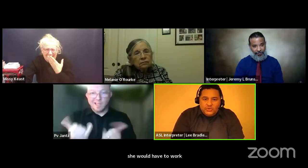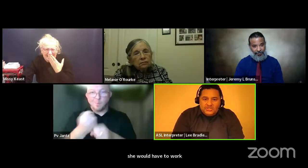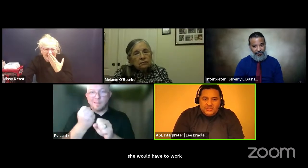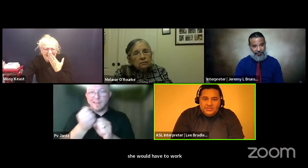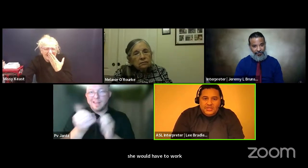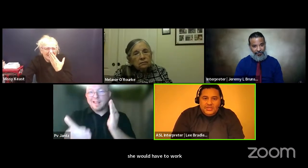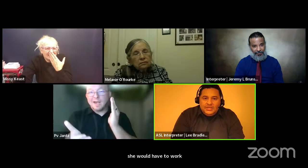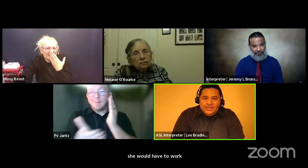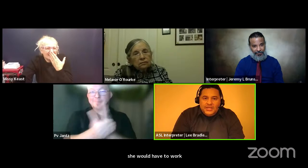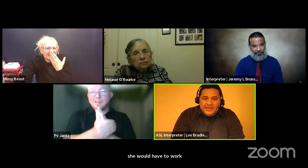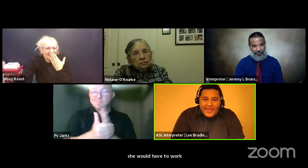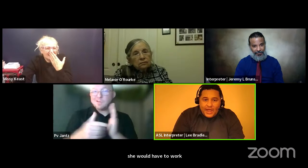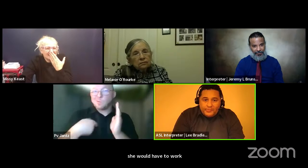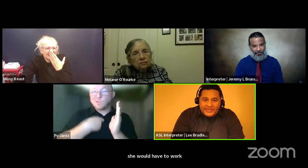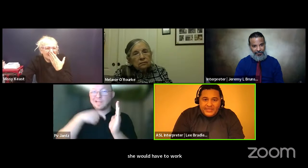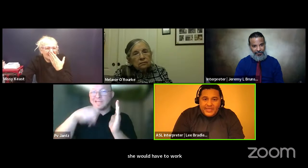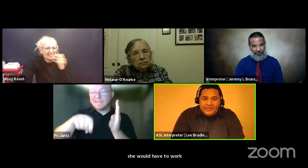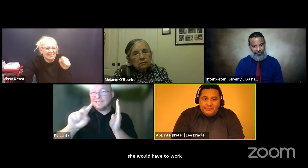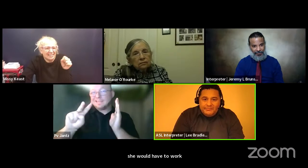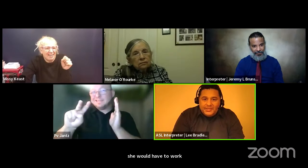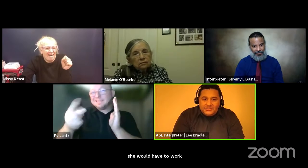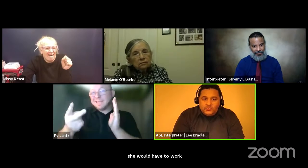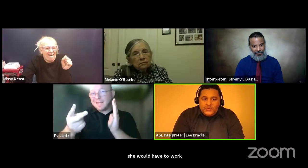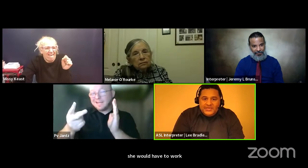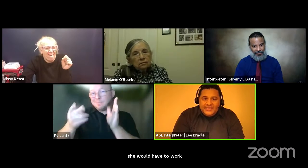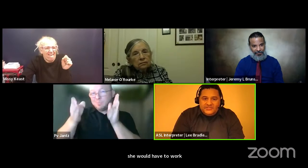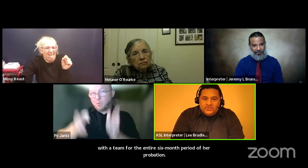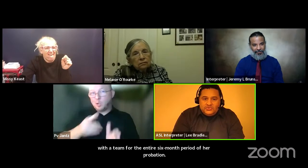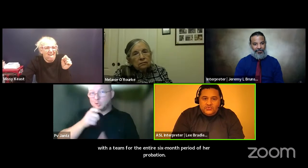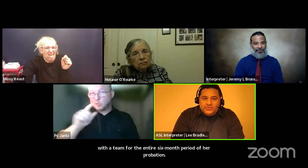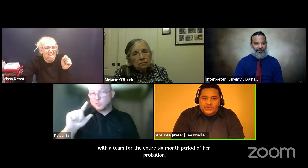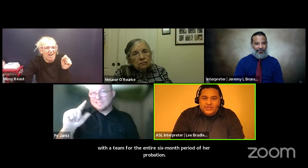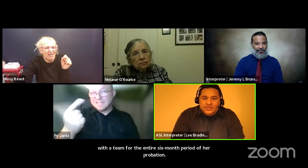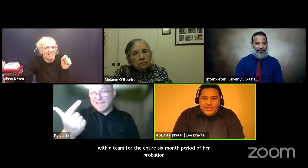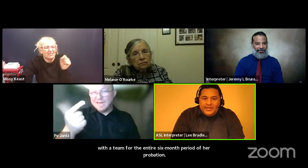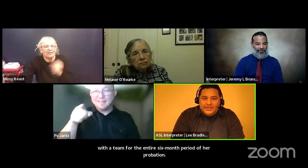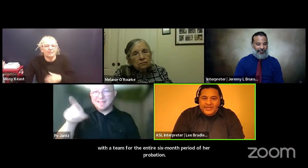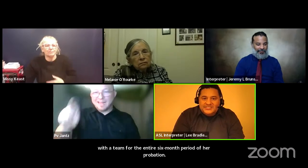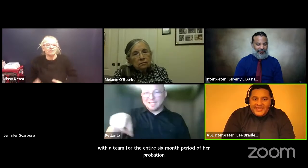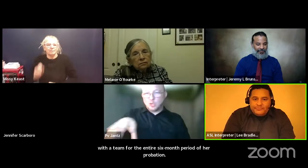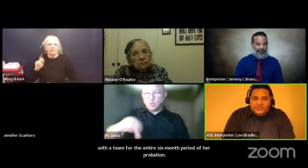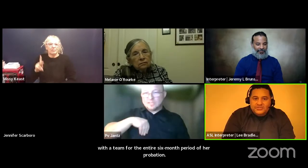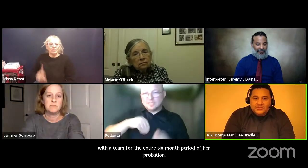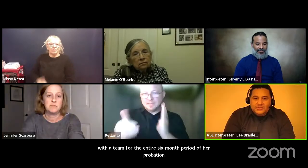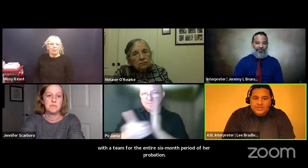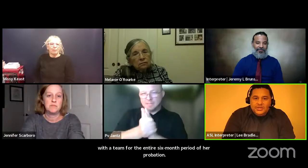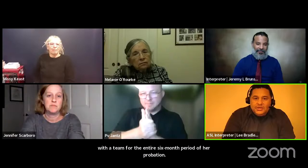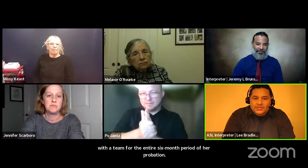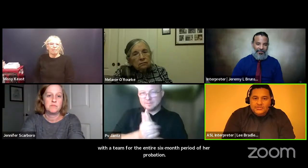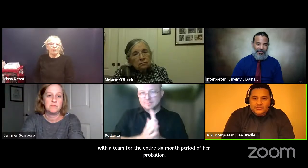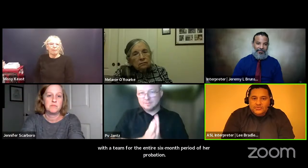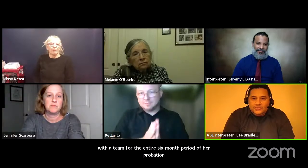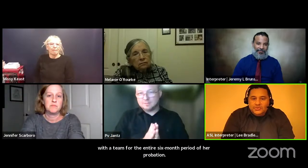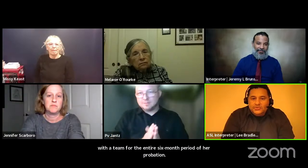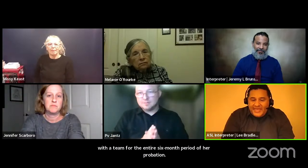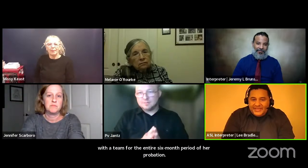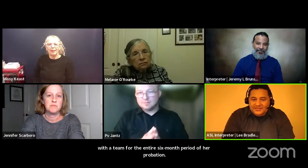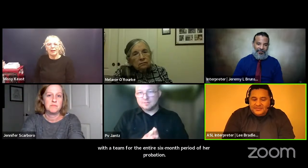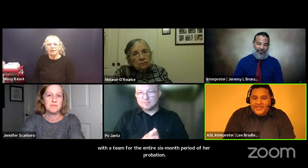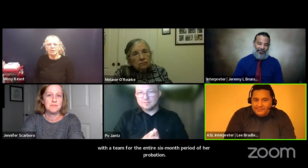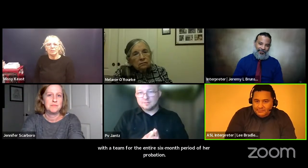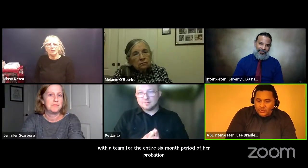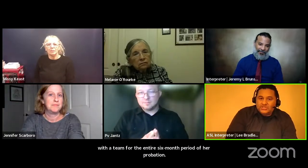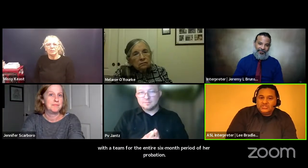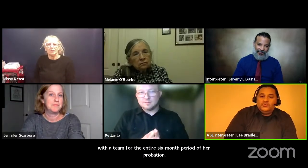original motion and now are making an amendment, we need a second person who